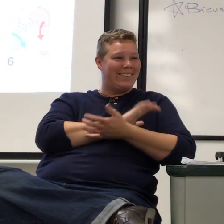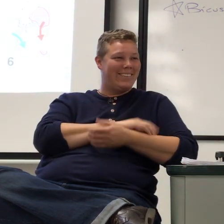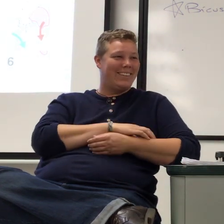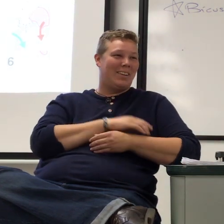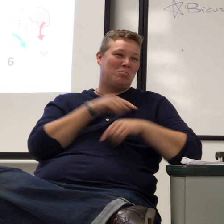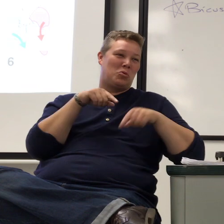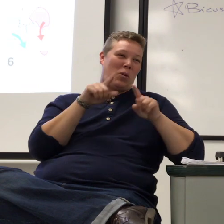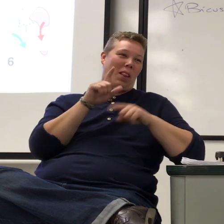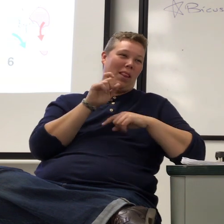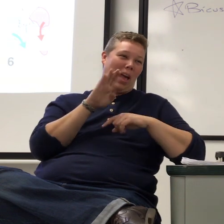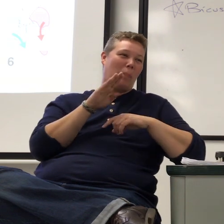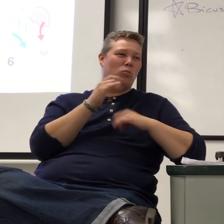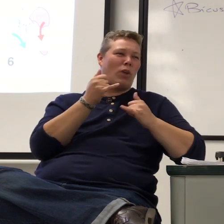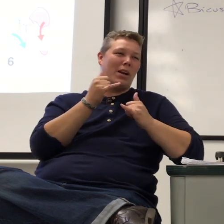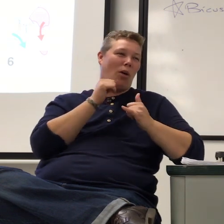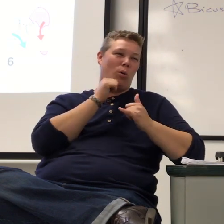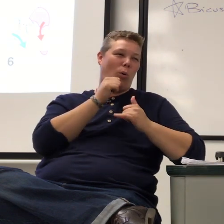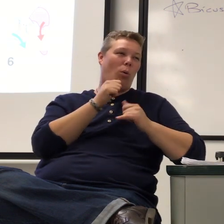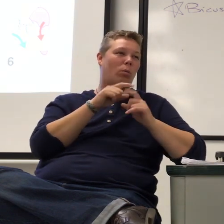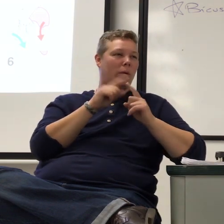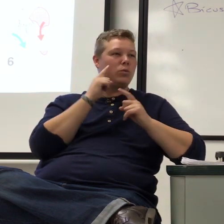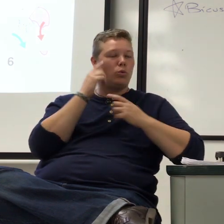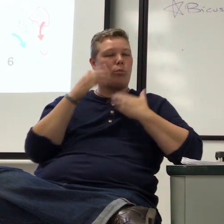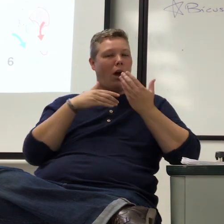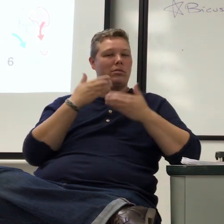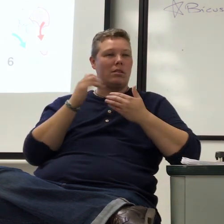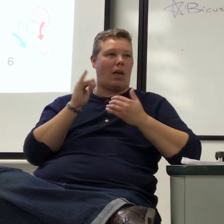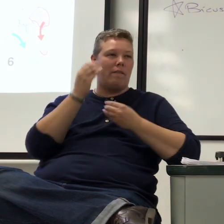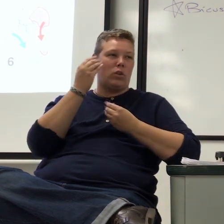to process the information.